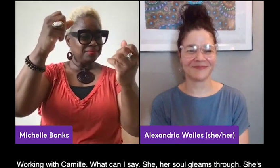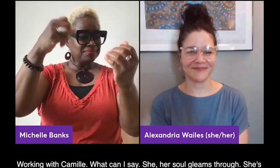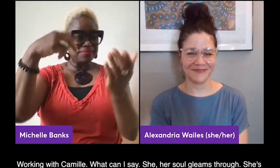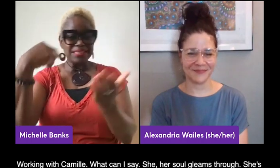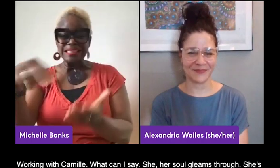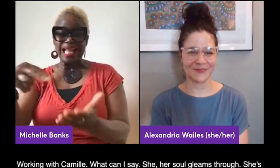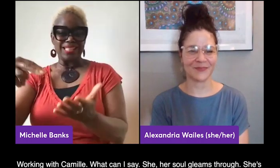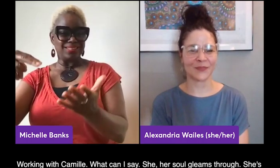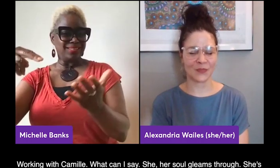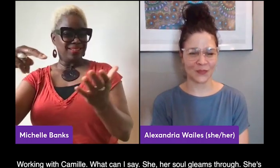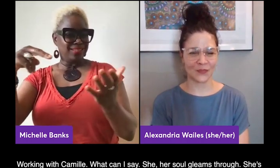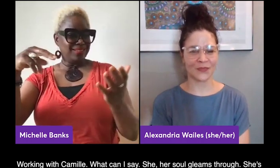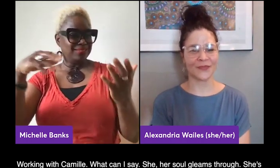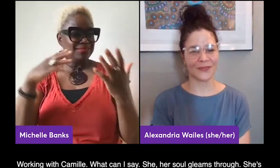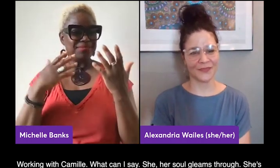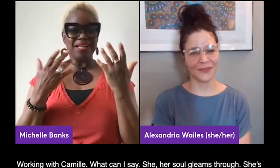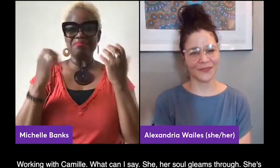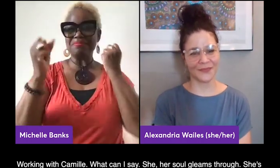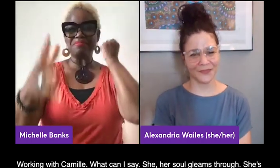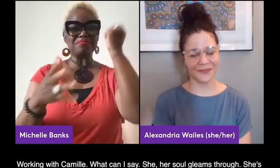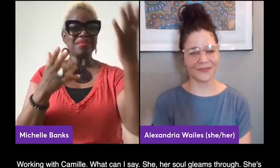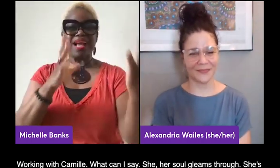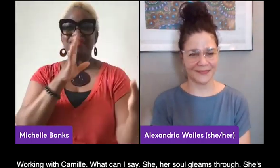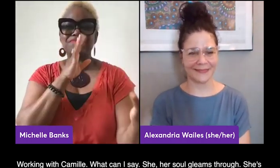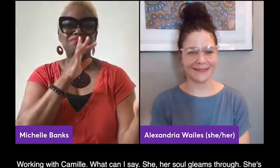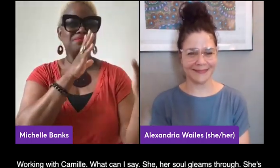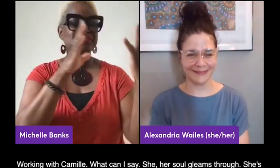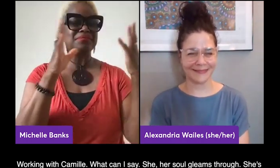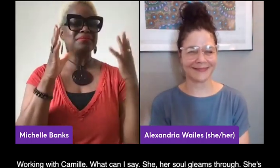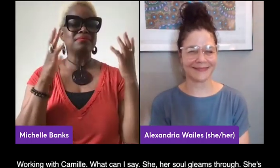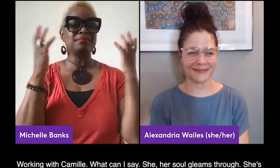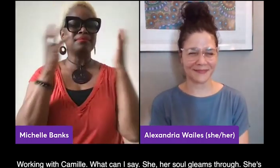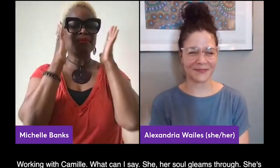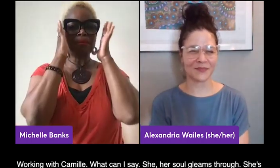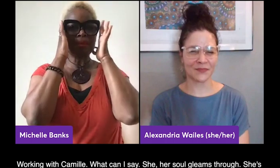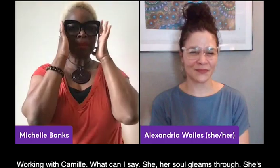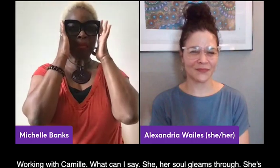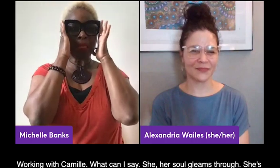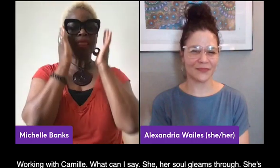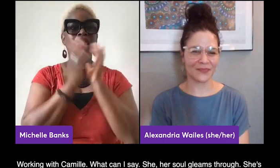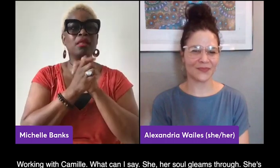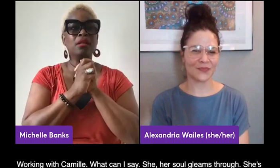sign, dance, and spoken language.